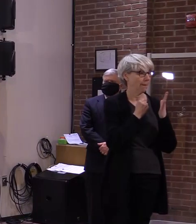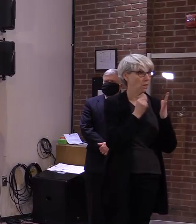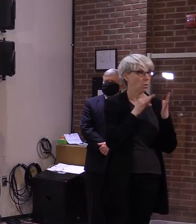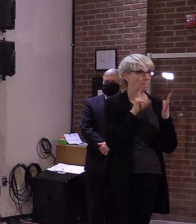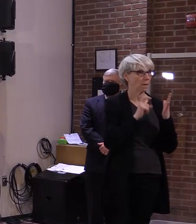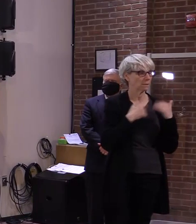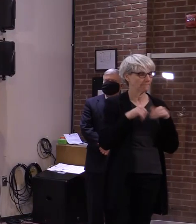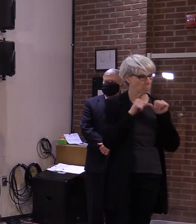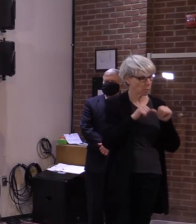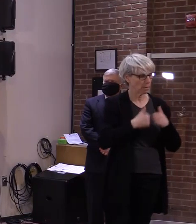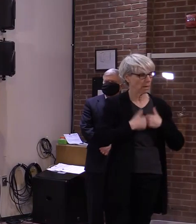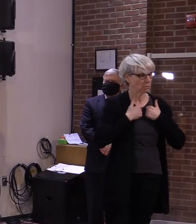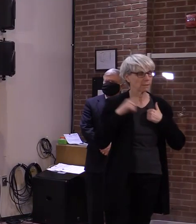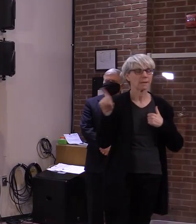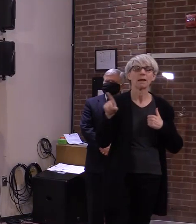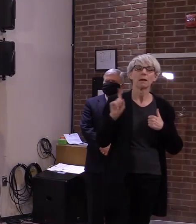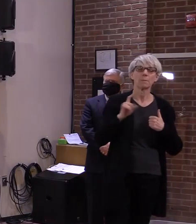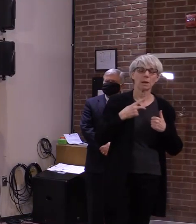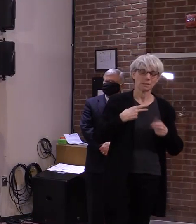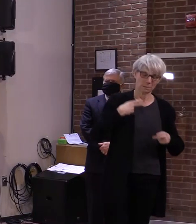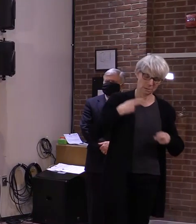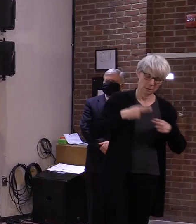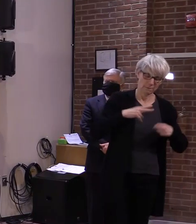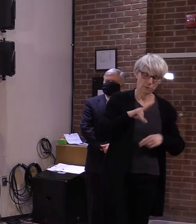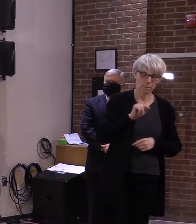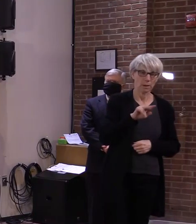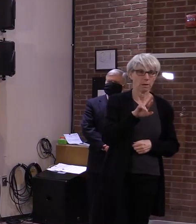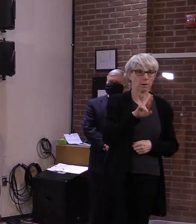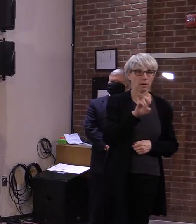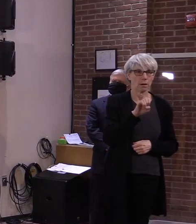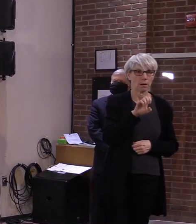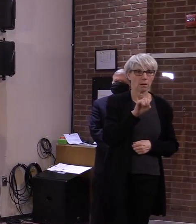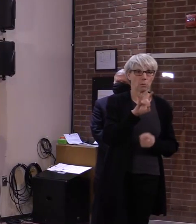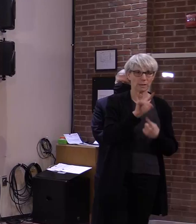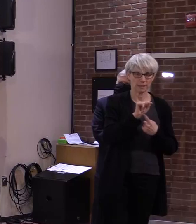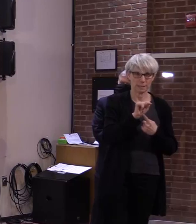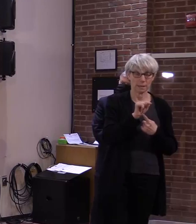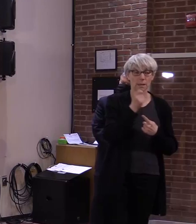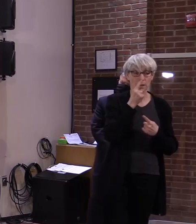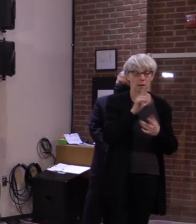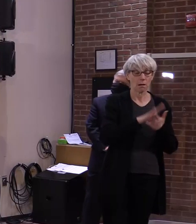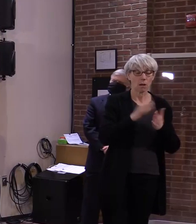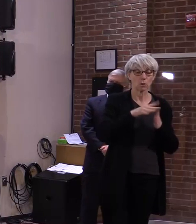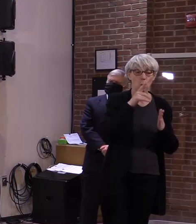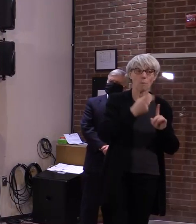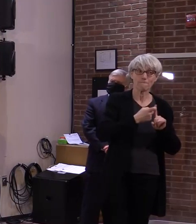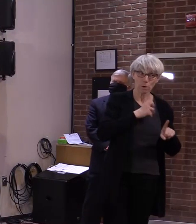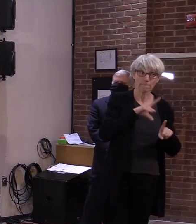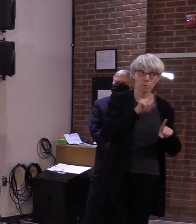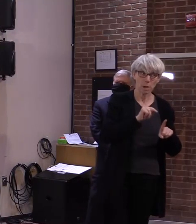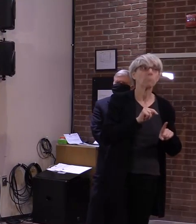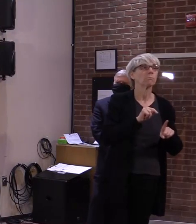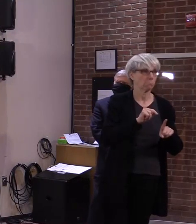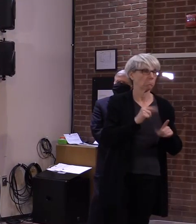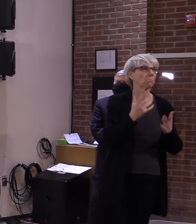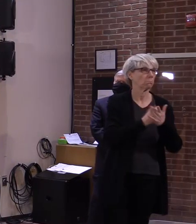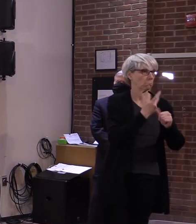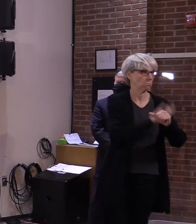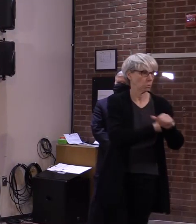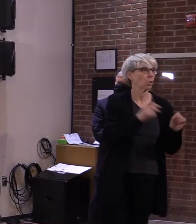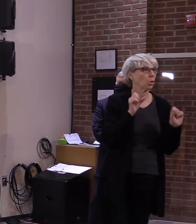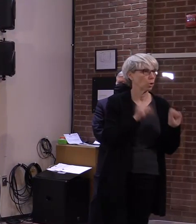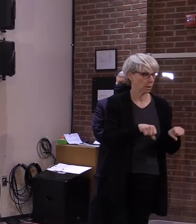time, they'd have to be a Vermont resident. If they're a college student and they're a Vermont resident, then they could be vaccinated. If